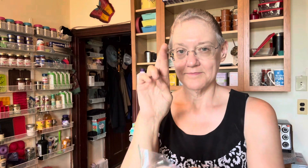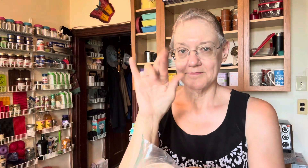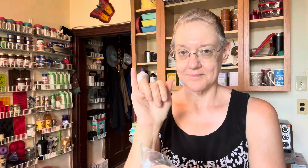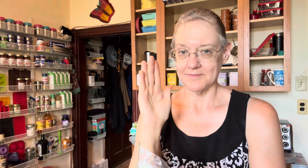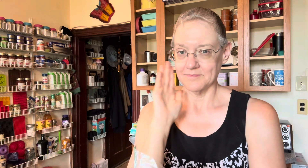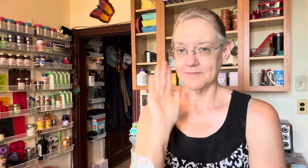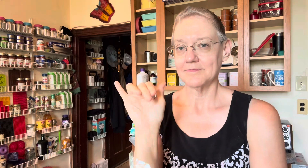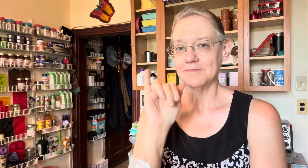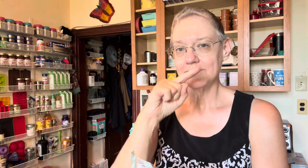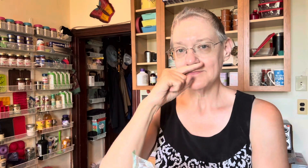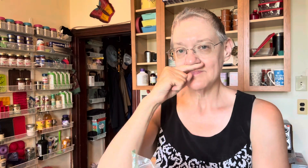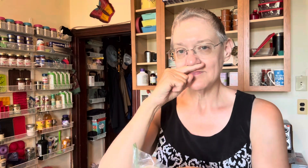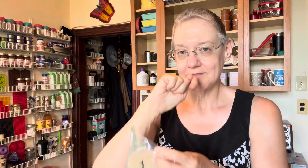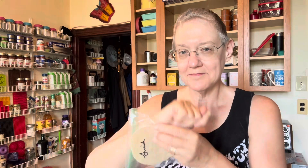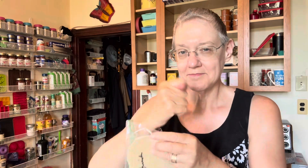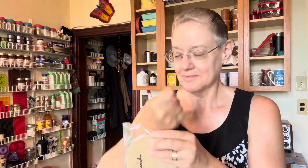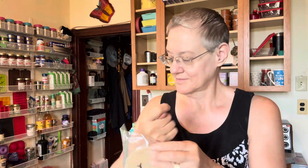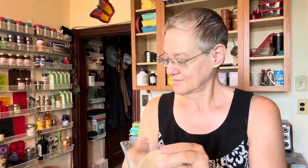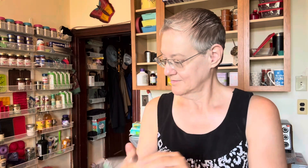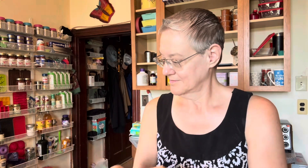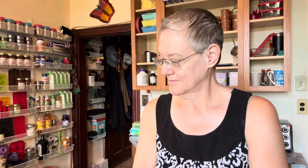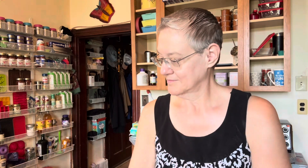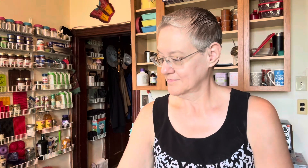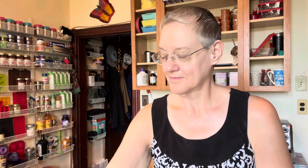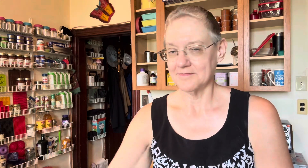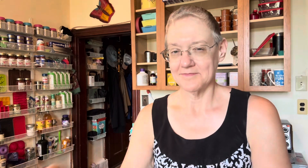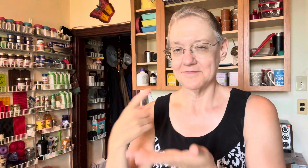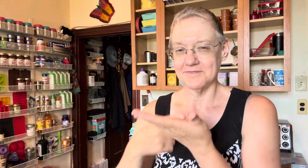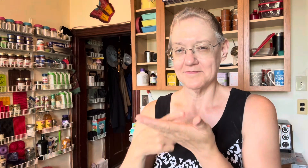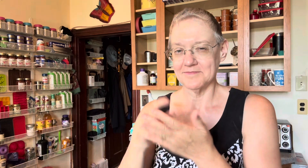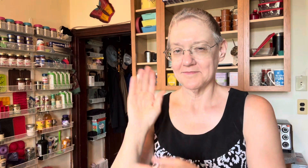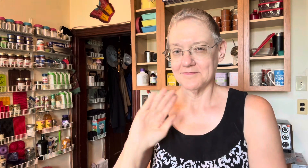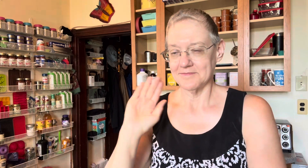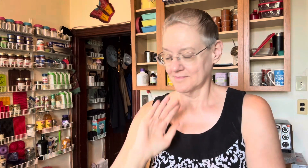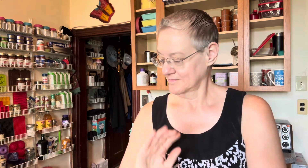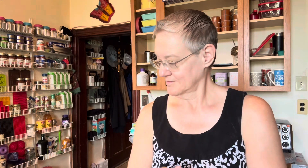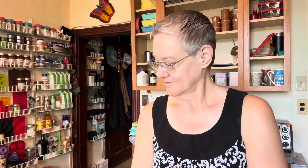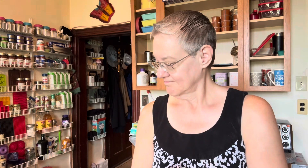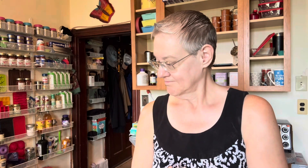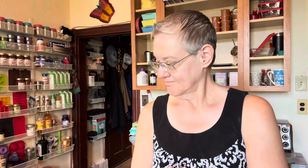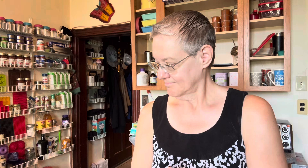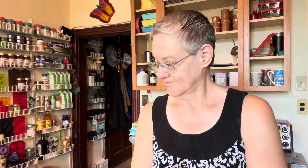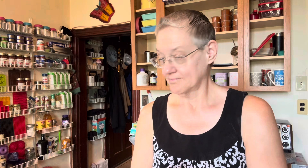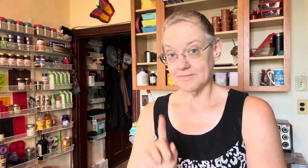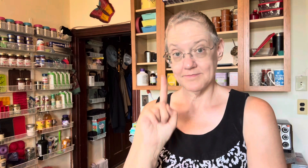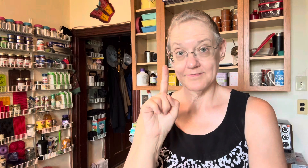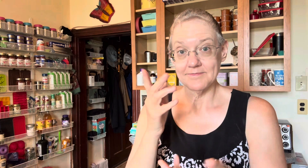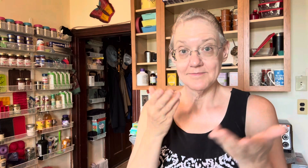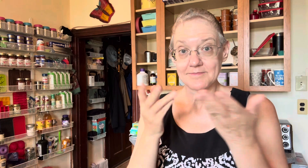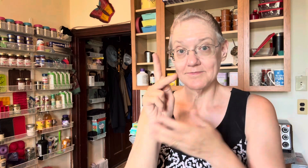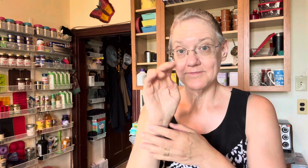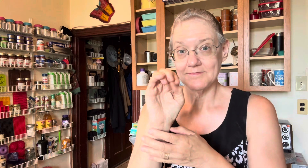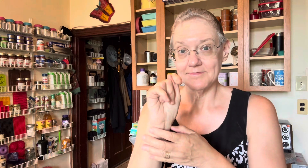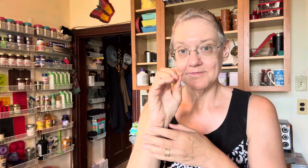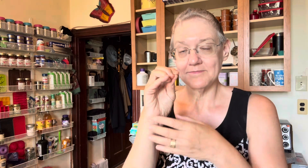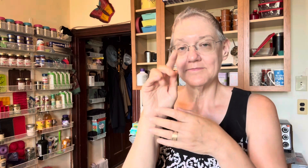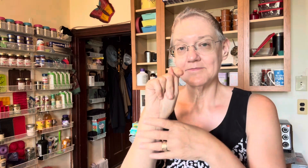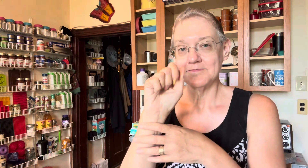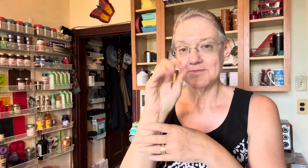And we'll fry it, and it's like a corn tortilla. We've discussed that before. 1 serving